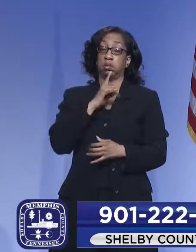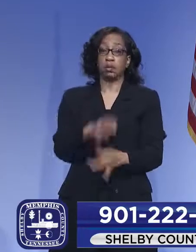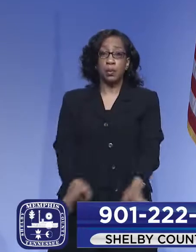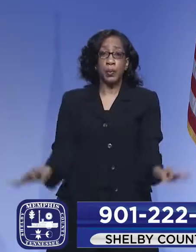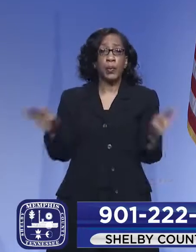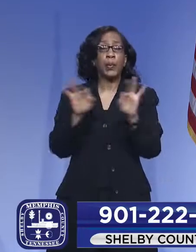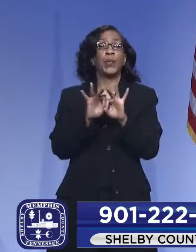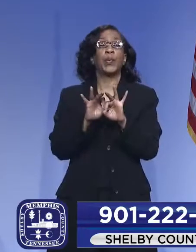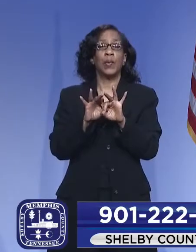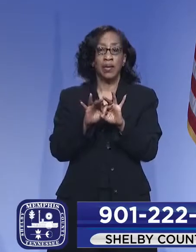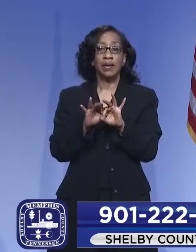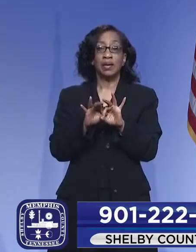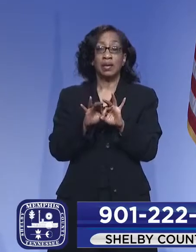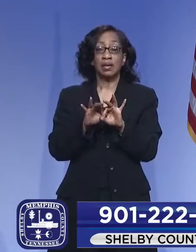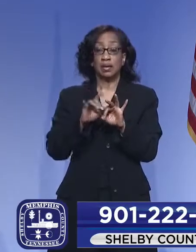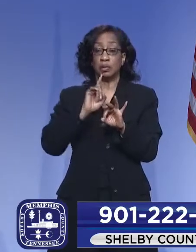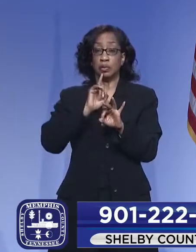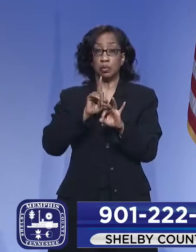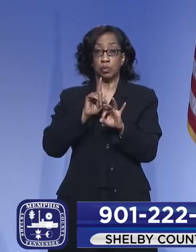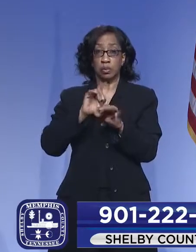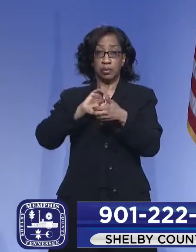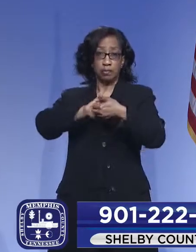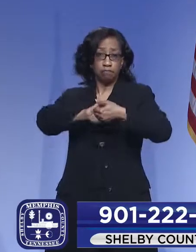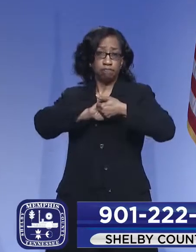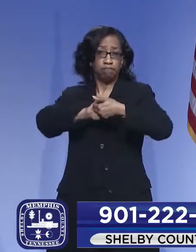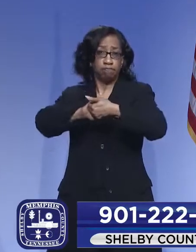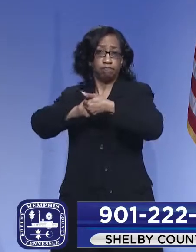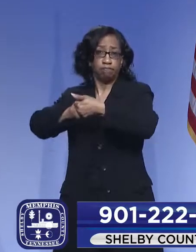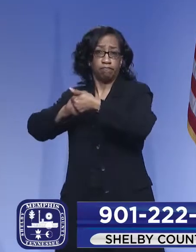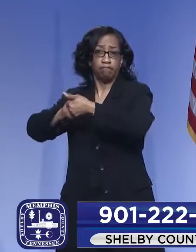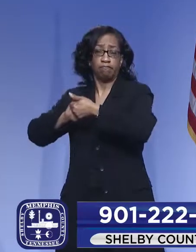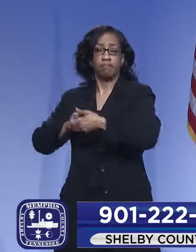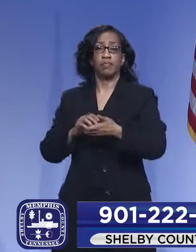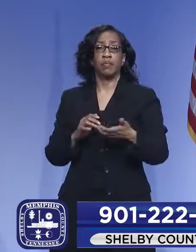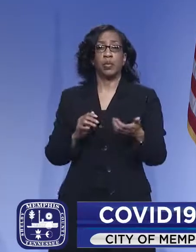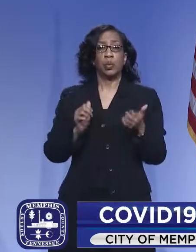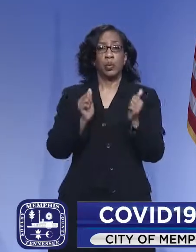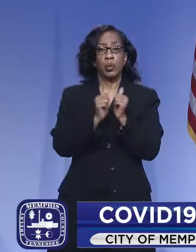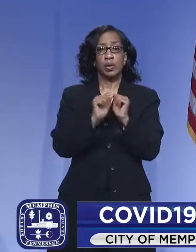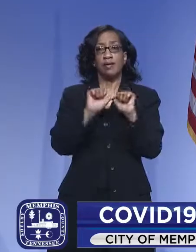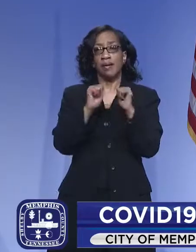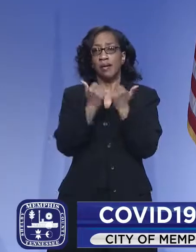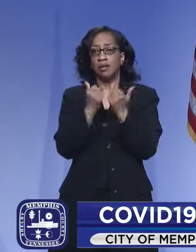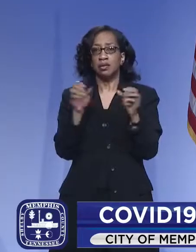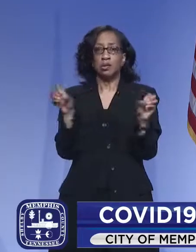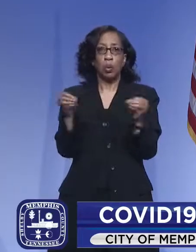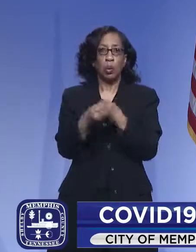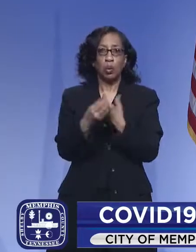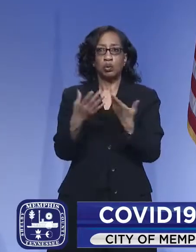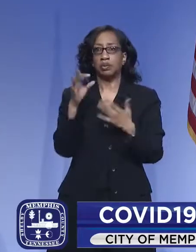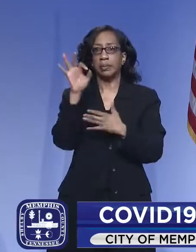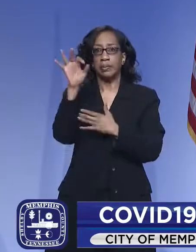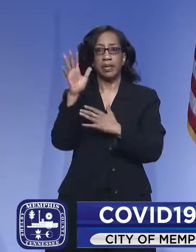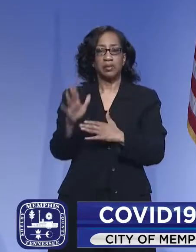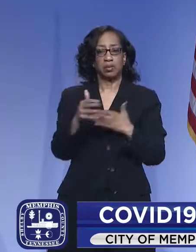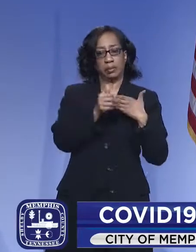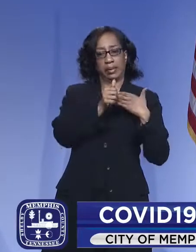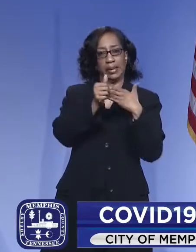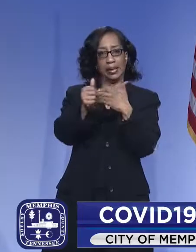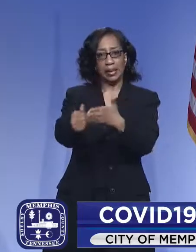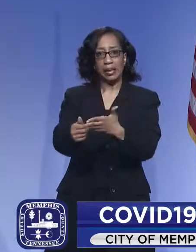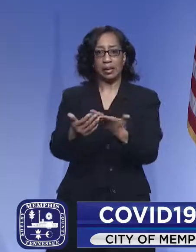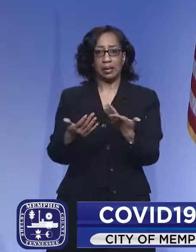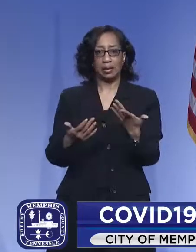frankly, that's who we're partnering with these community pods, or agencies, organizations, and pastors have been leading and